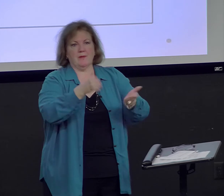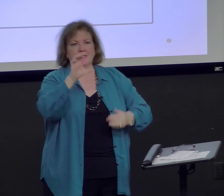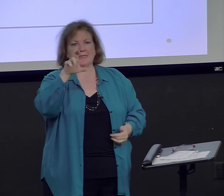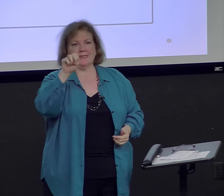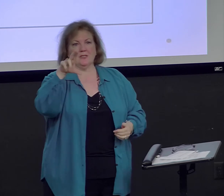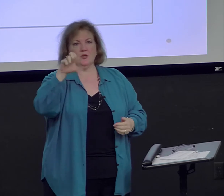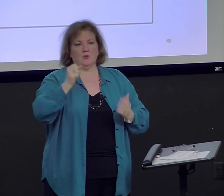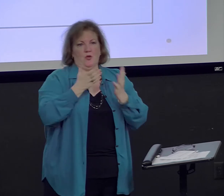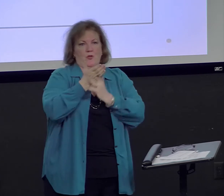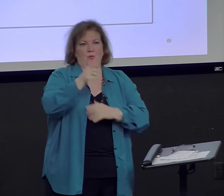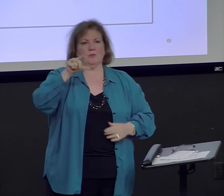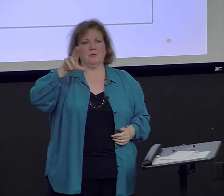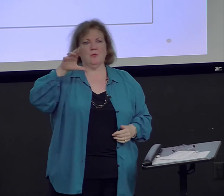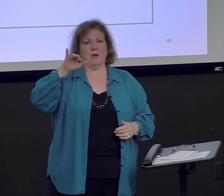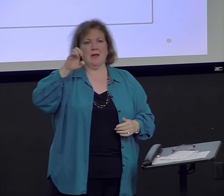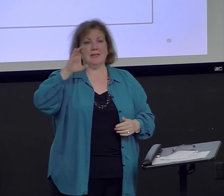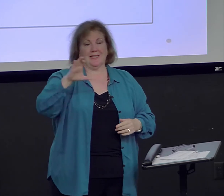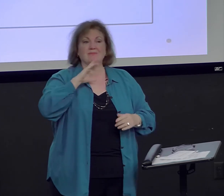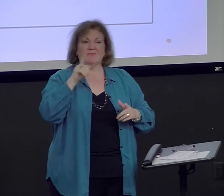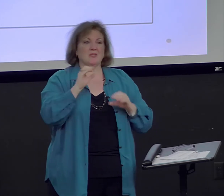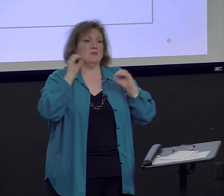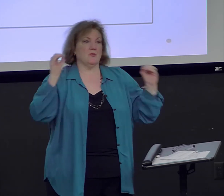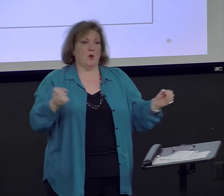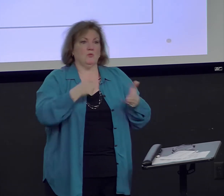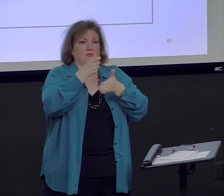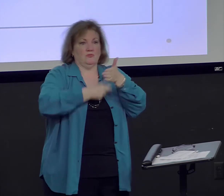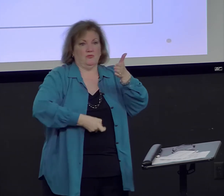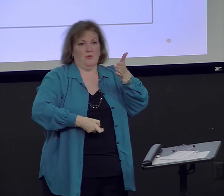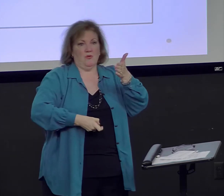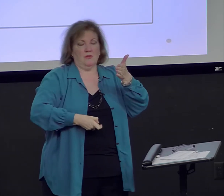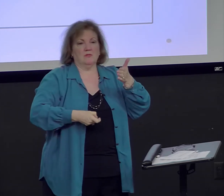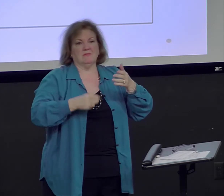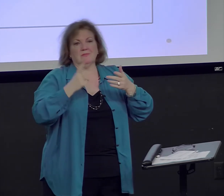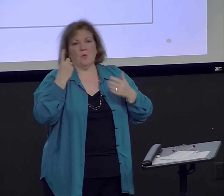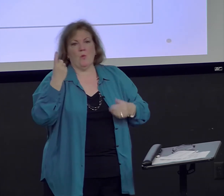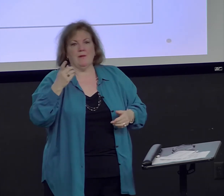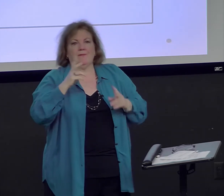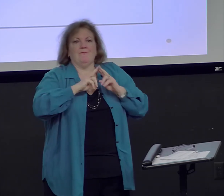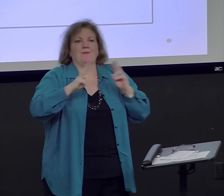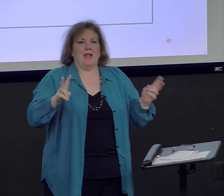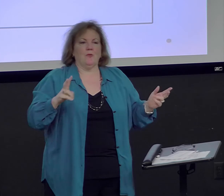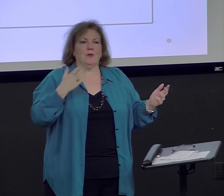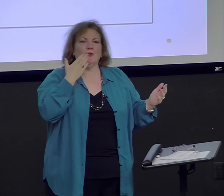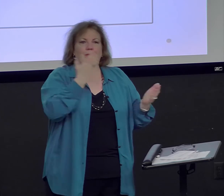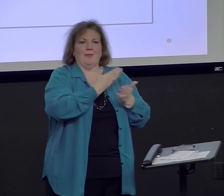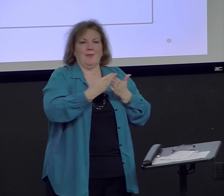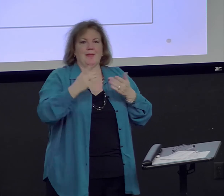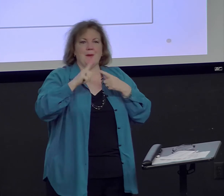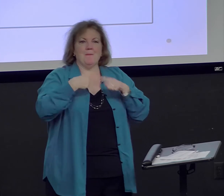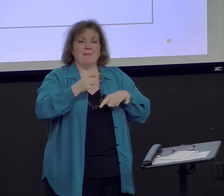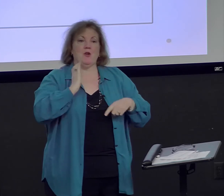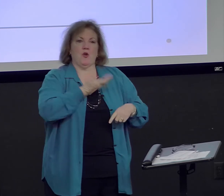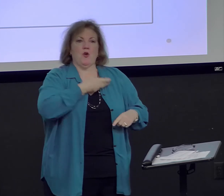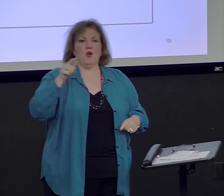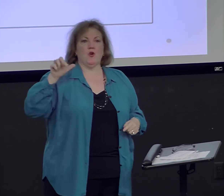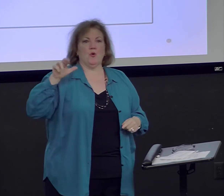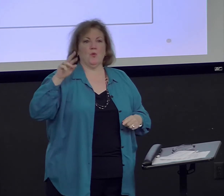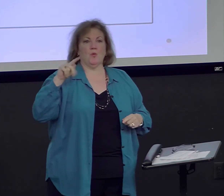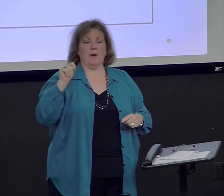an amazing. It's just amazing to be able to provide this lecture series at a very low cost. You know, one good